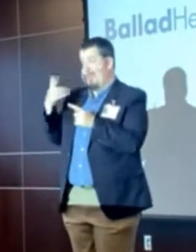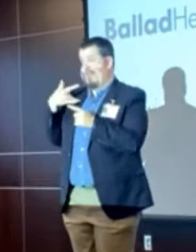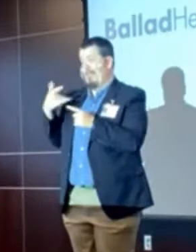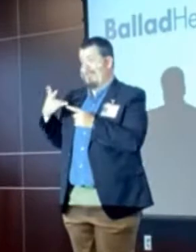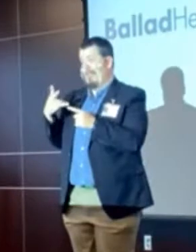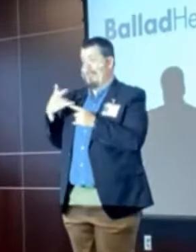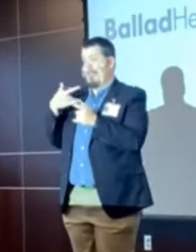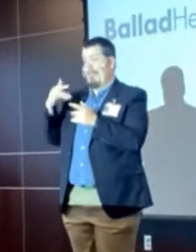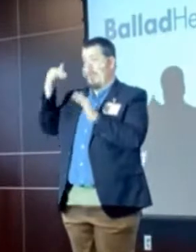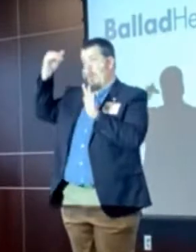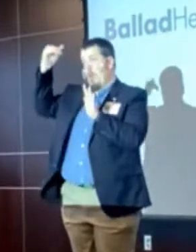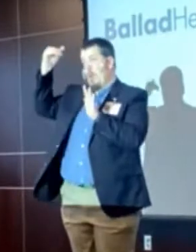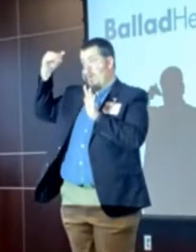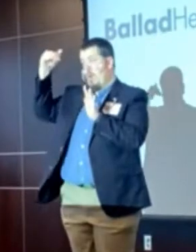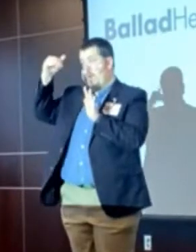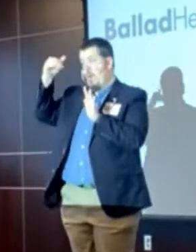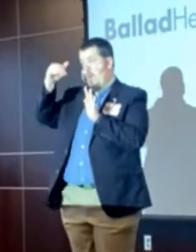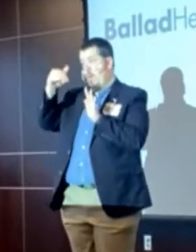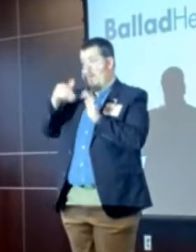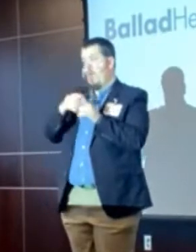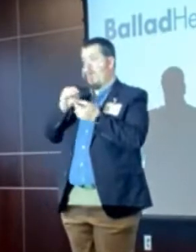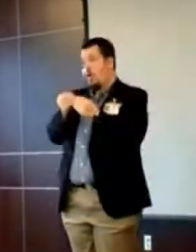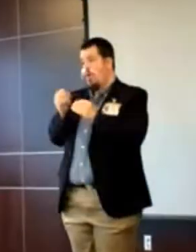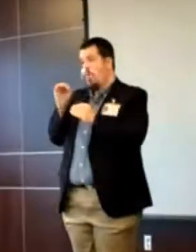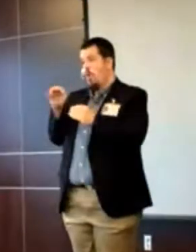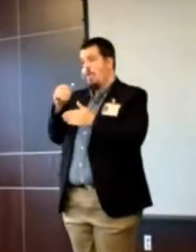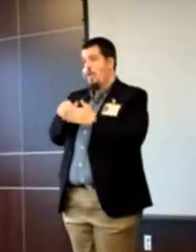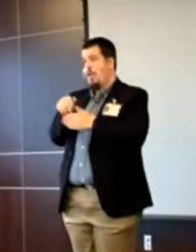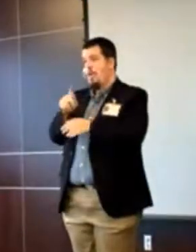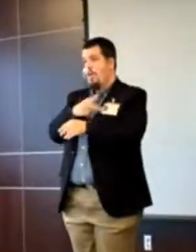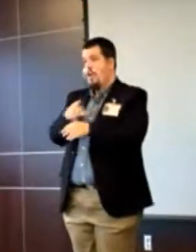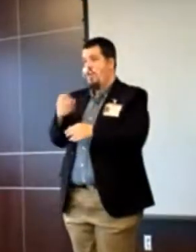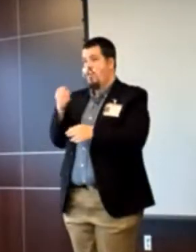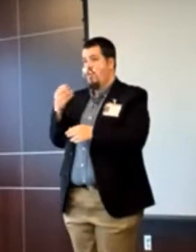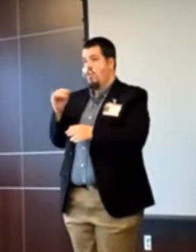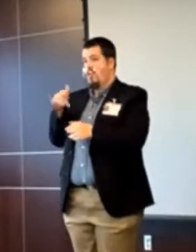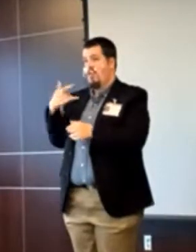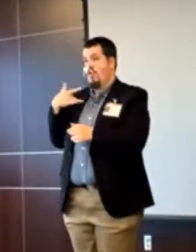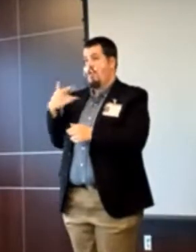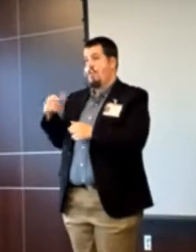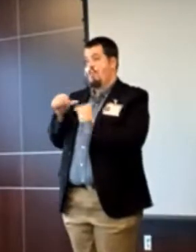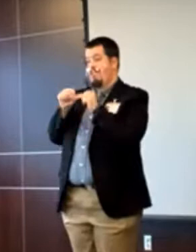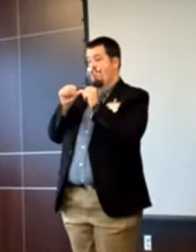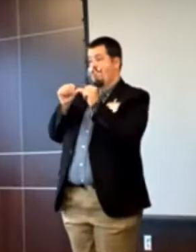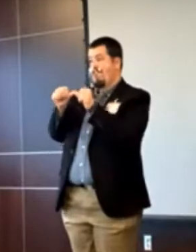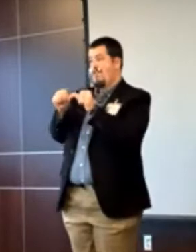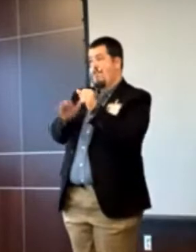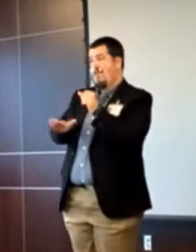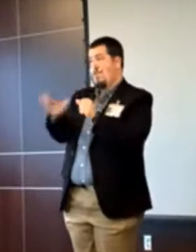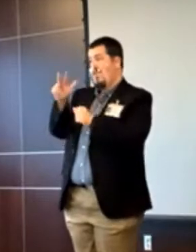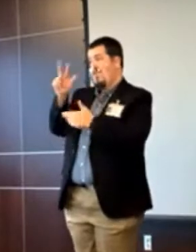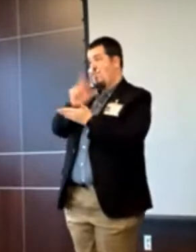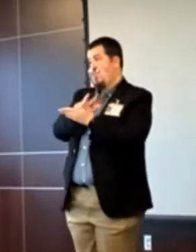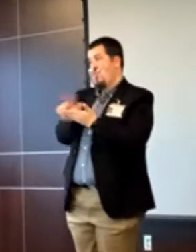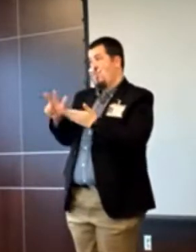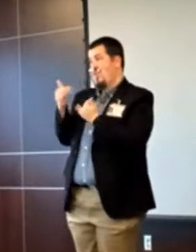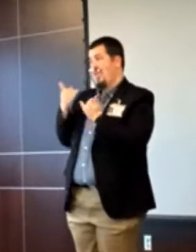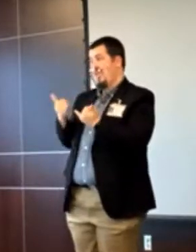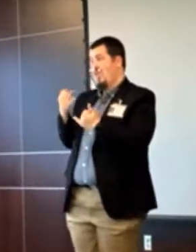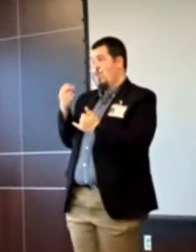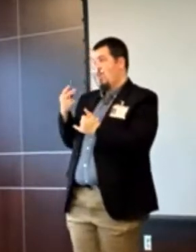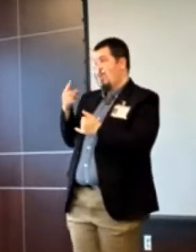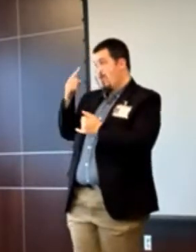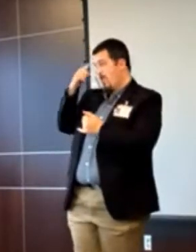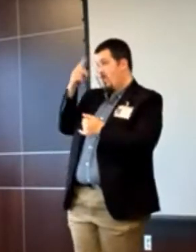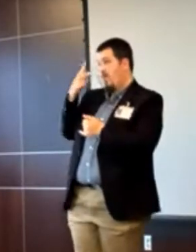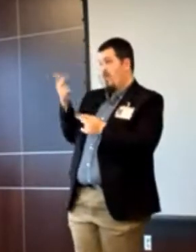trend of downward number of inpatients. So that trend has been sustained, as you said, over about 3 weeks now. So we